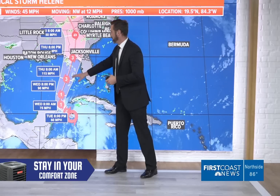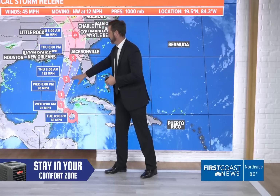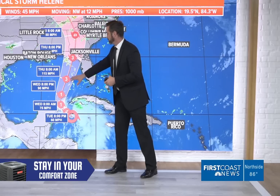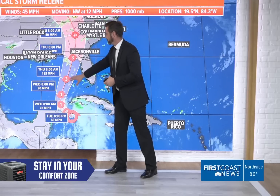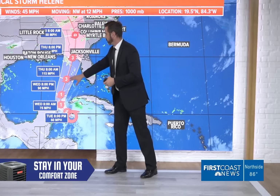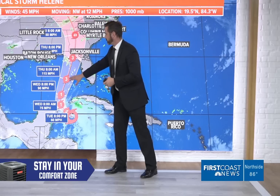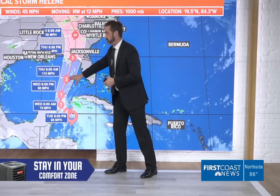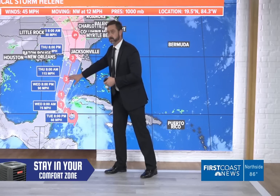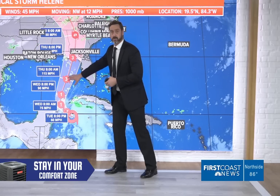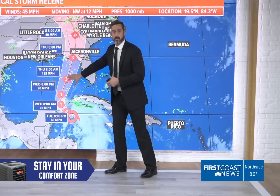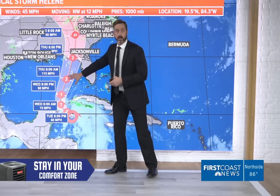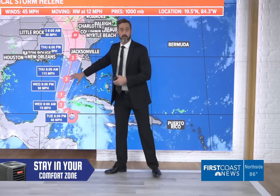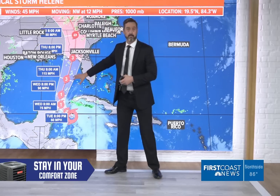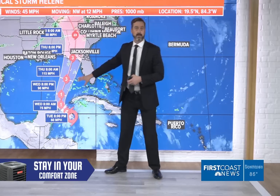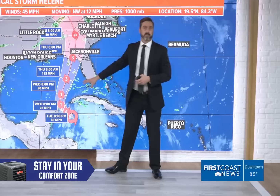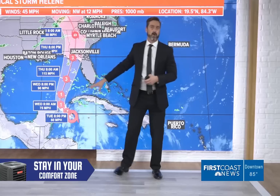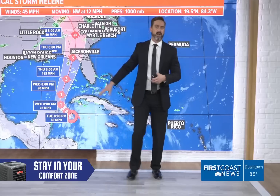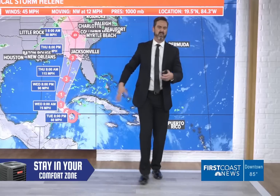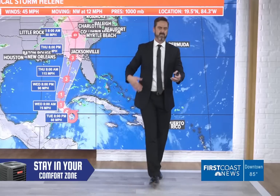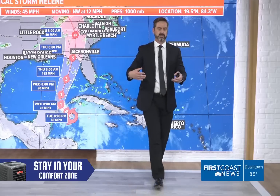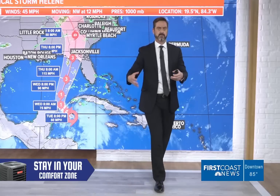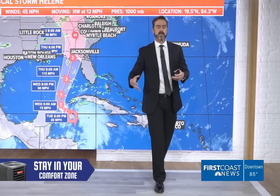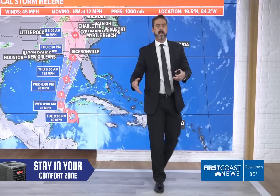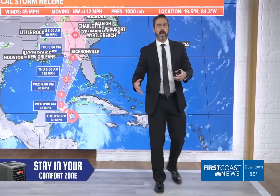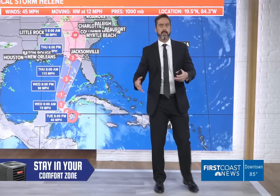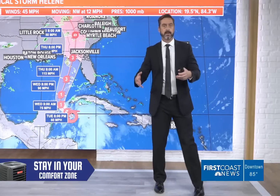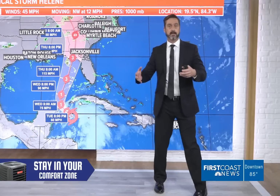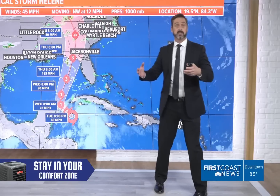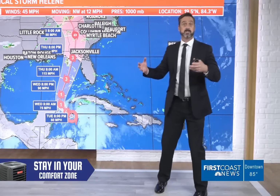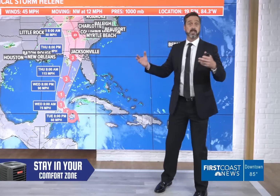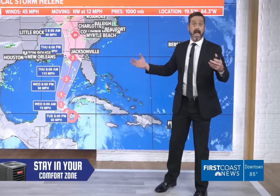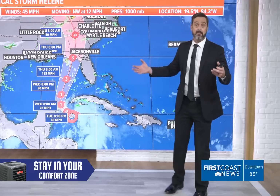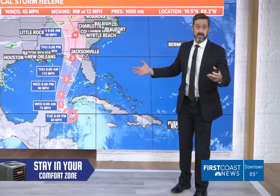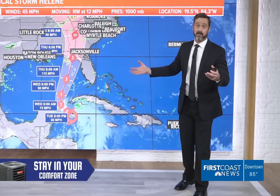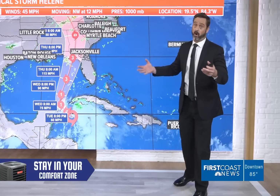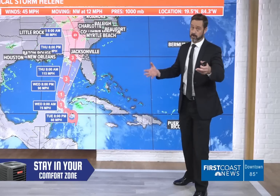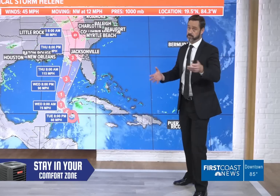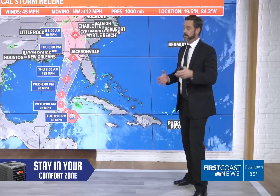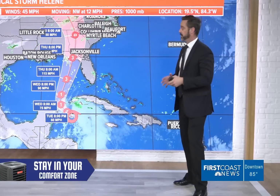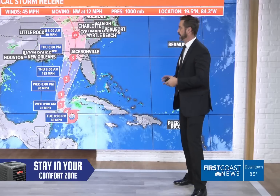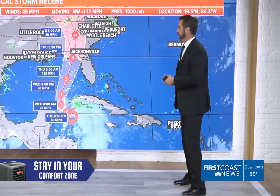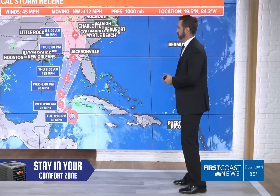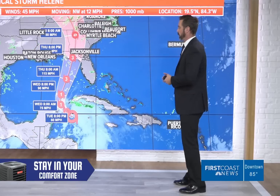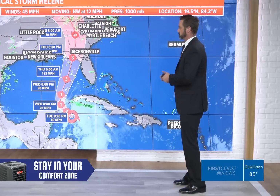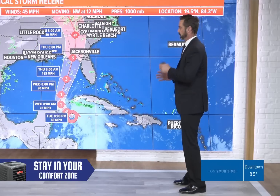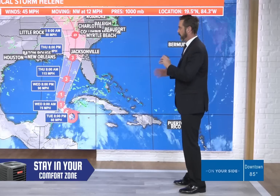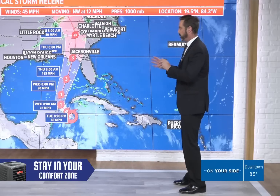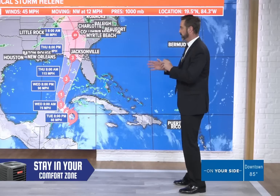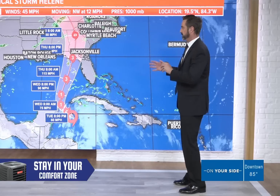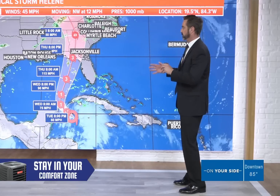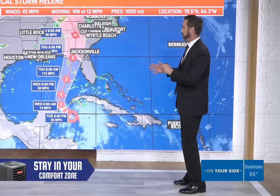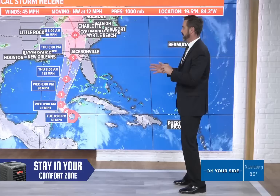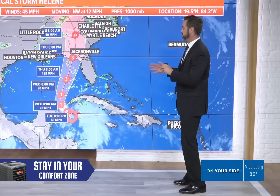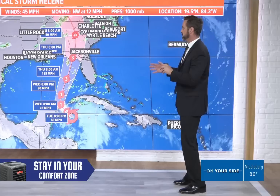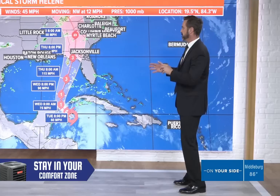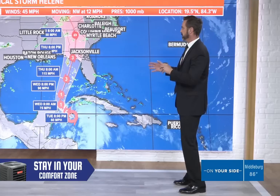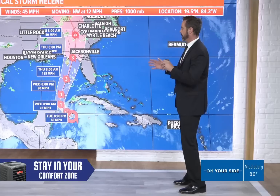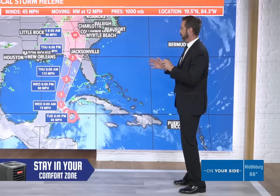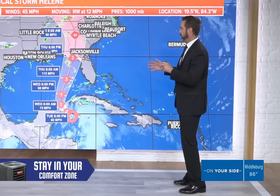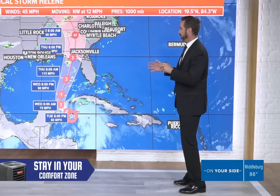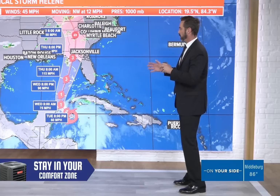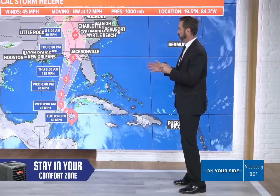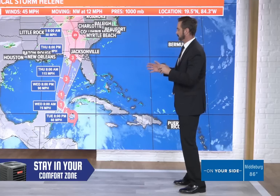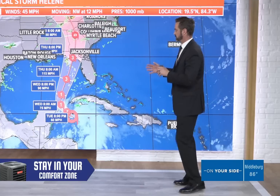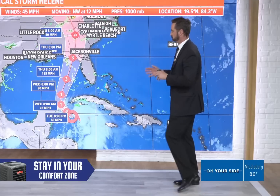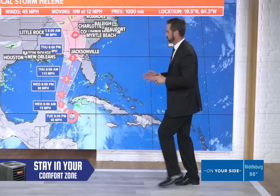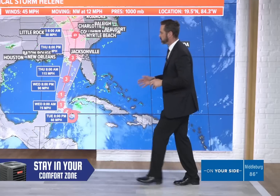are, the sea surface temperatures are in the Gulf of Mexico, and how conducive the conditions in the atmosphere are to strengthening as well. So a couple of ingredients